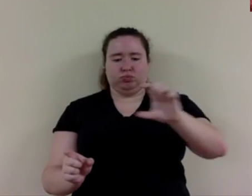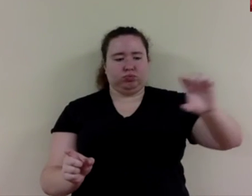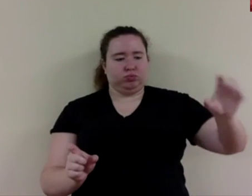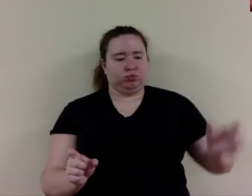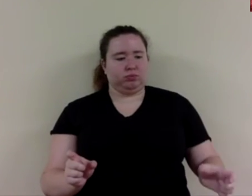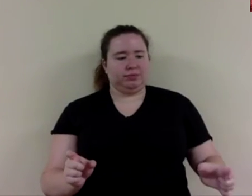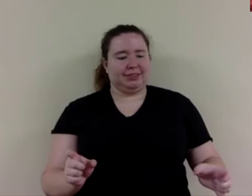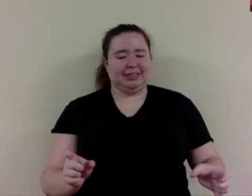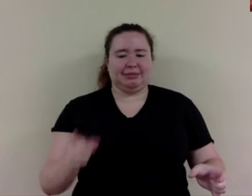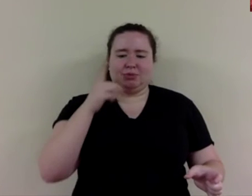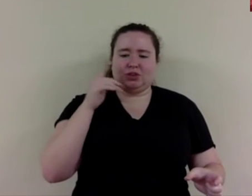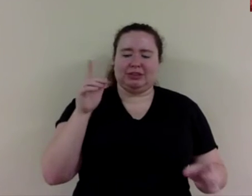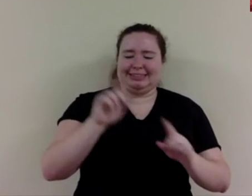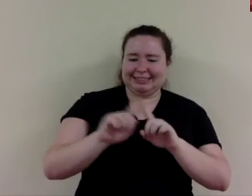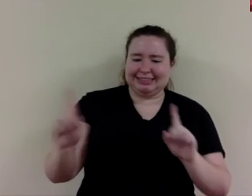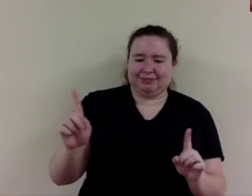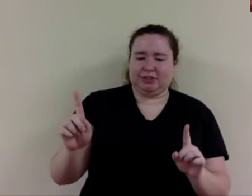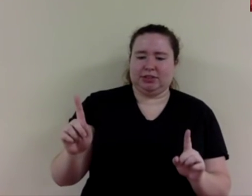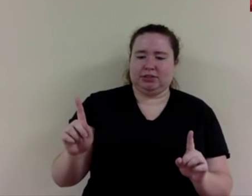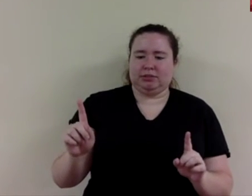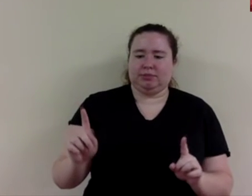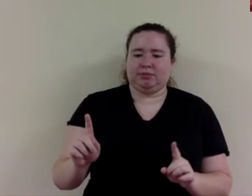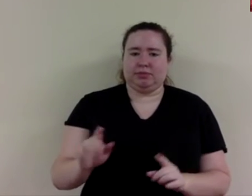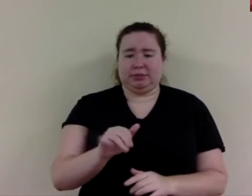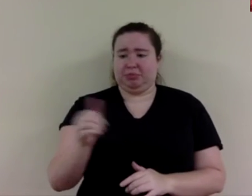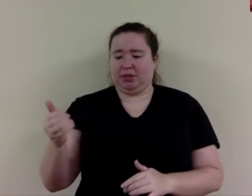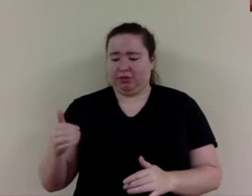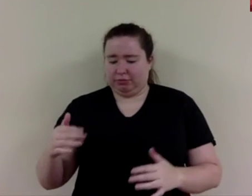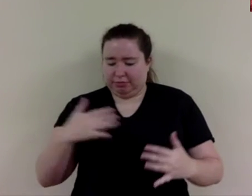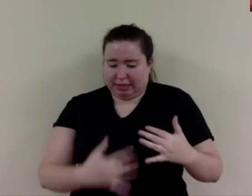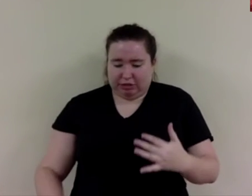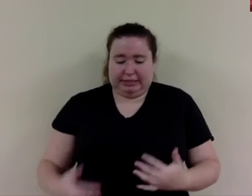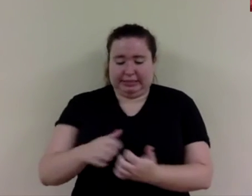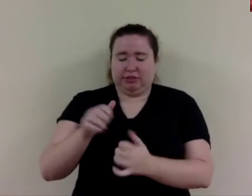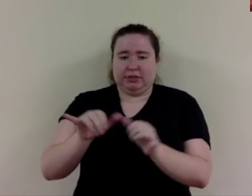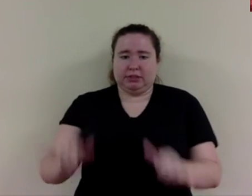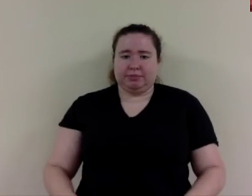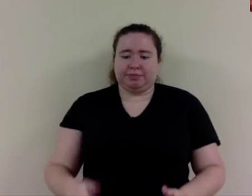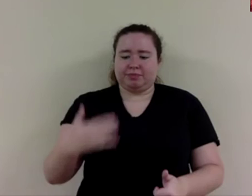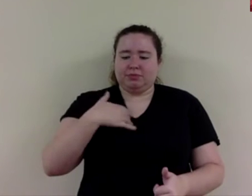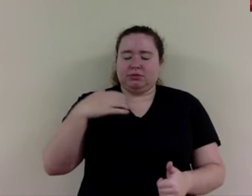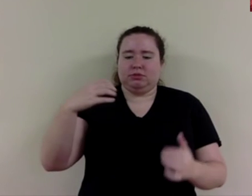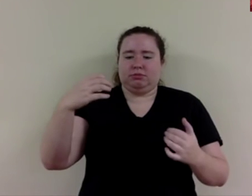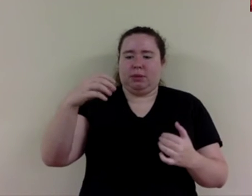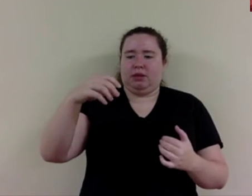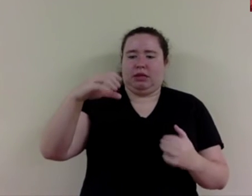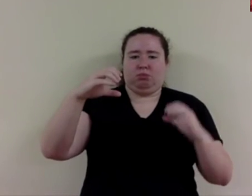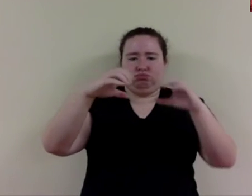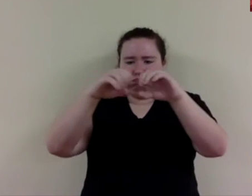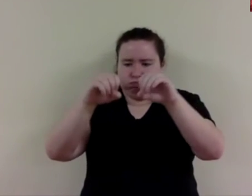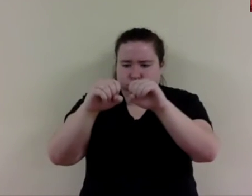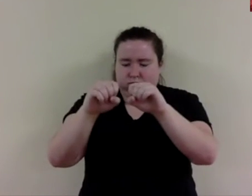constructed a little bit differently than the walls of any other tissue in your digestive system. They do consist of large, hollow, cup-shaped pouches that will be